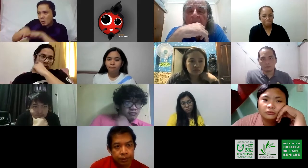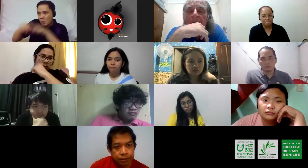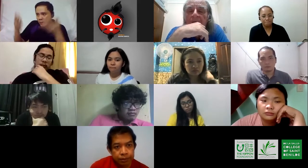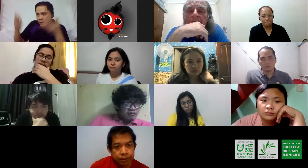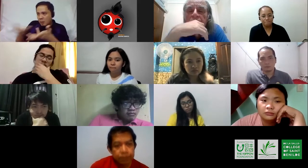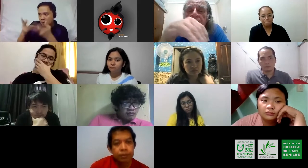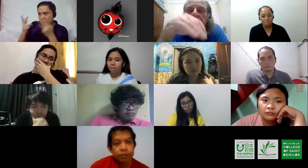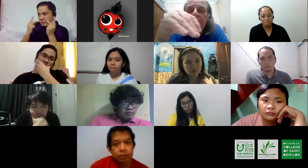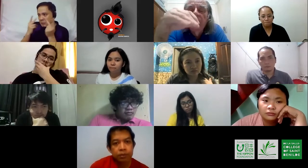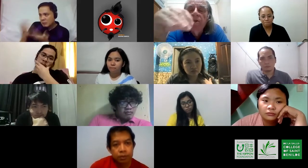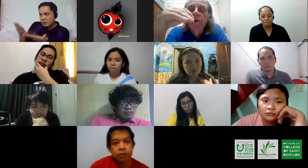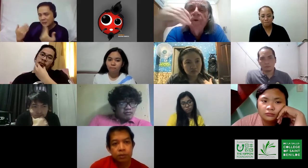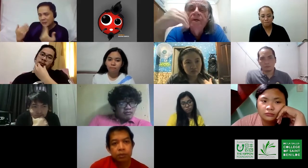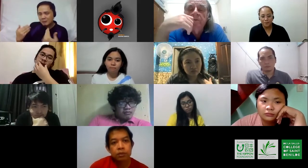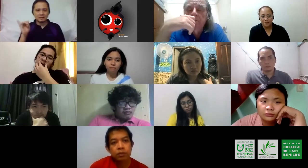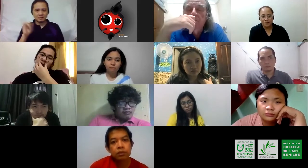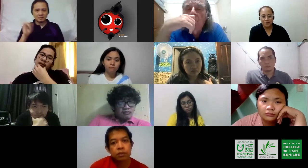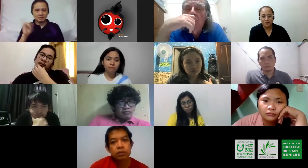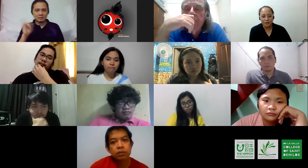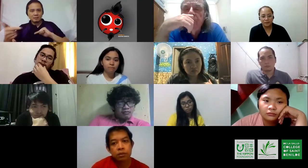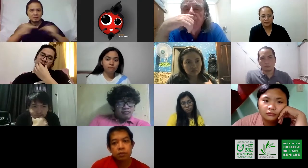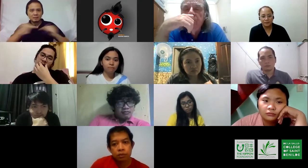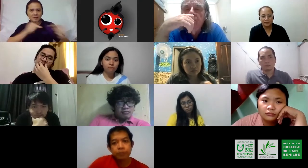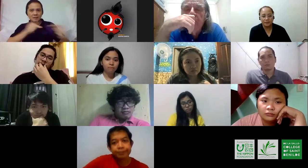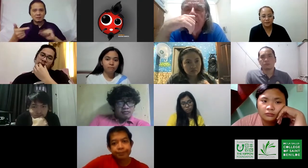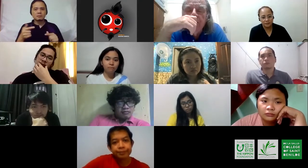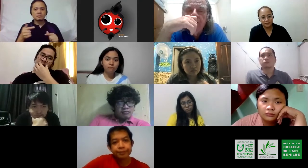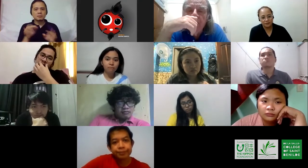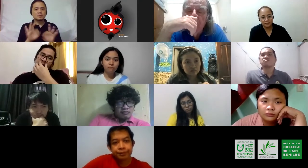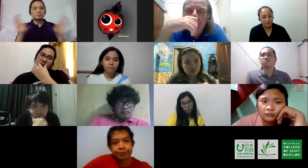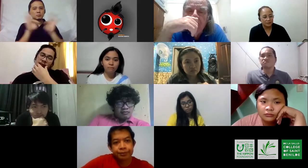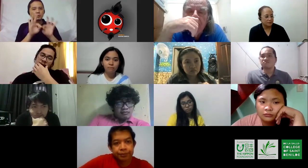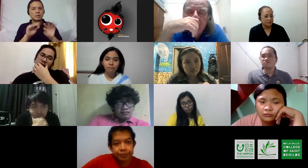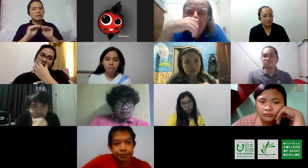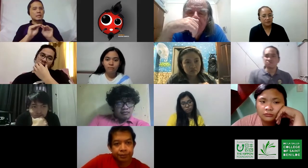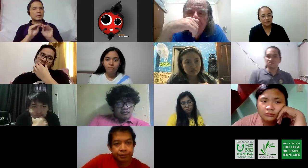Okay, and you should have a clear reason why you choose one answer or another.